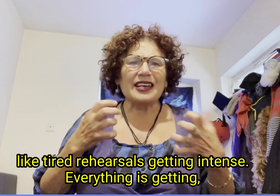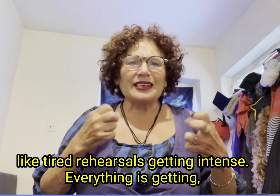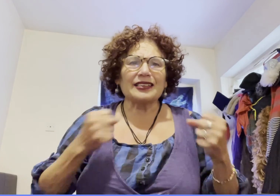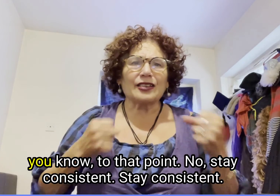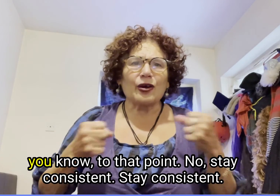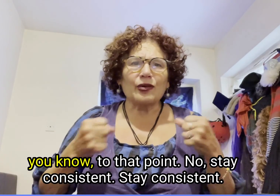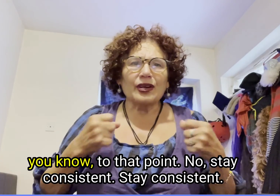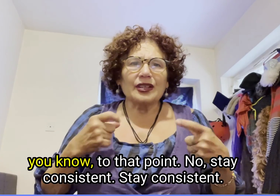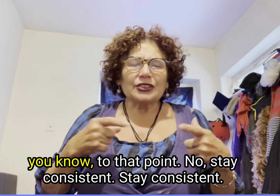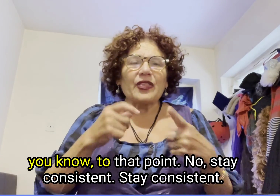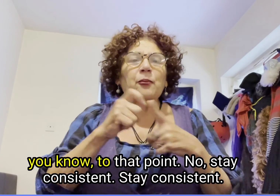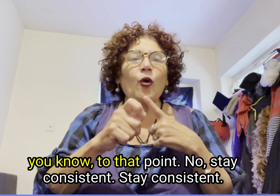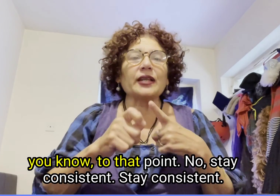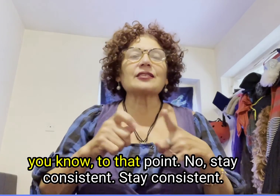getting, to that point.